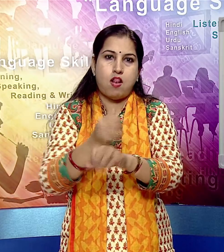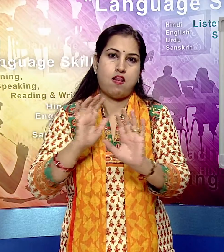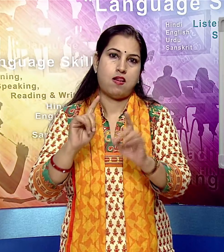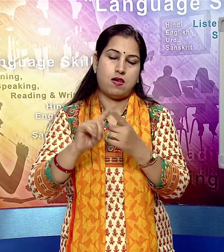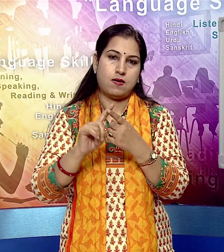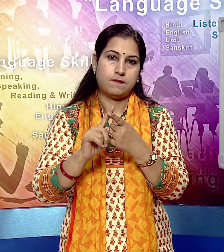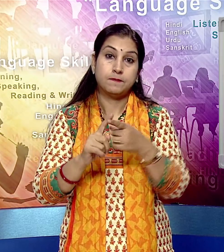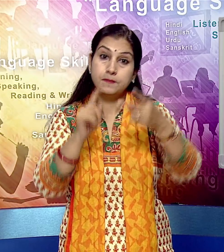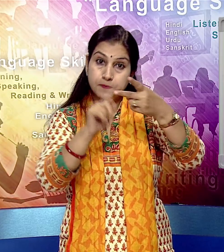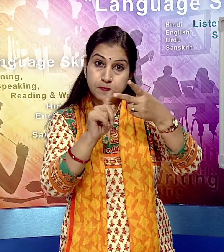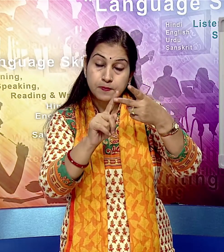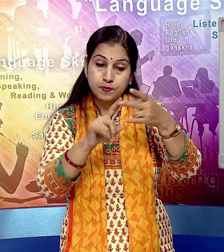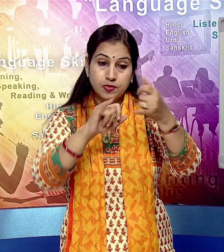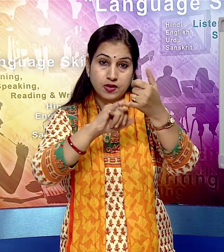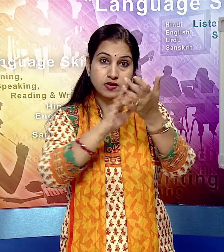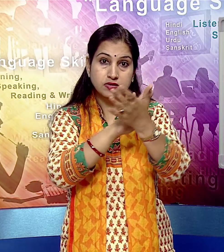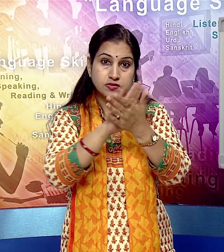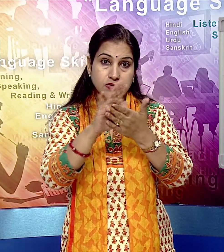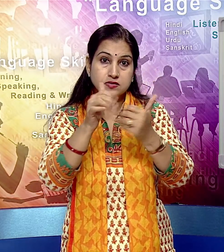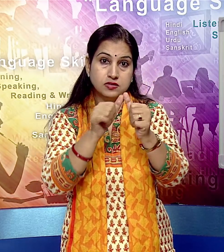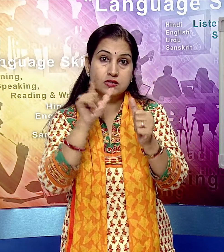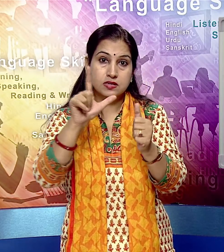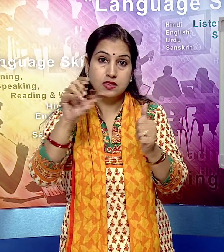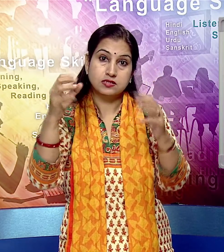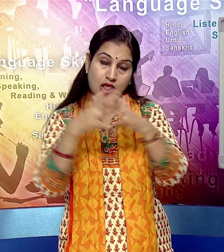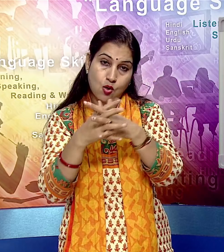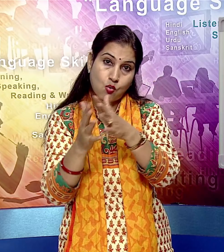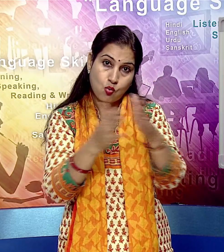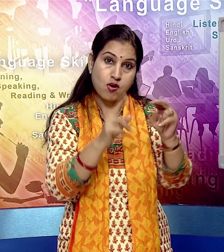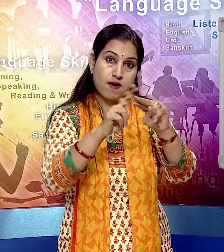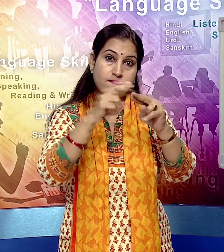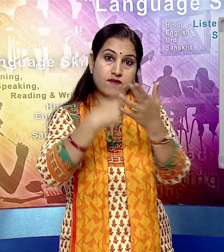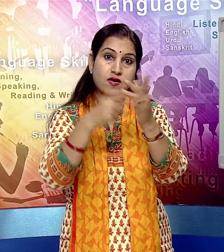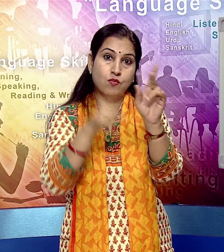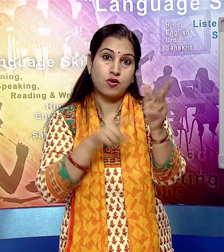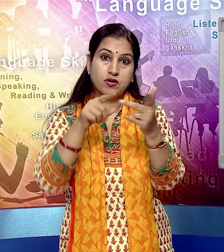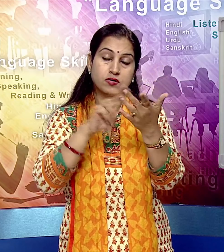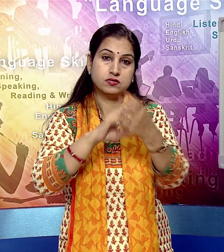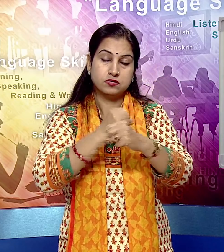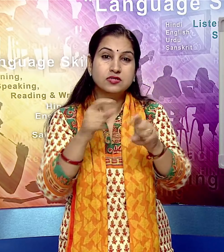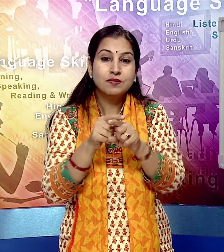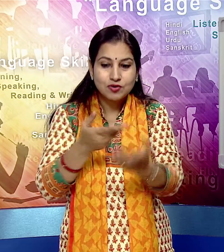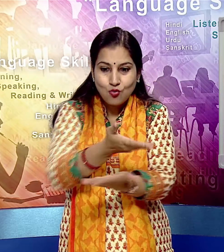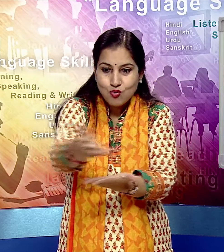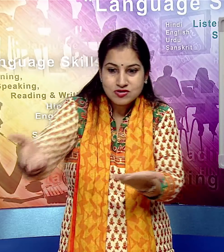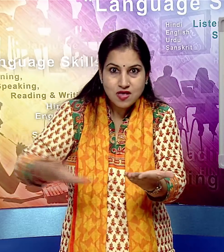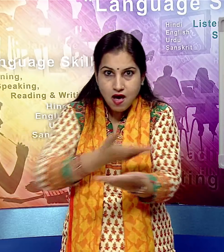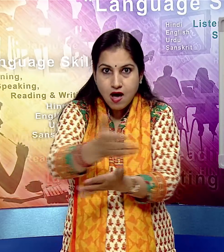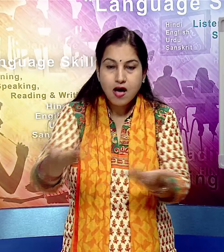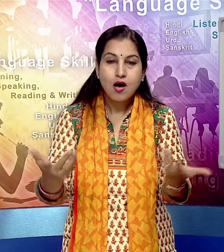The second is shallow frying. Like you cook paratha or dosa through this method, shallow